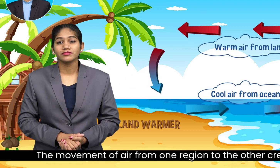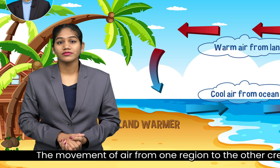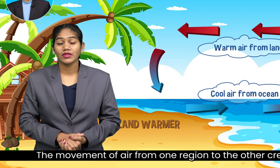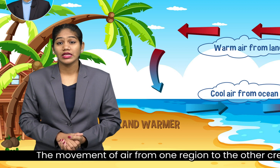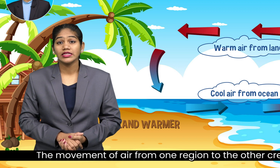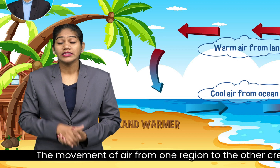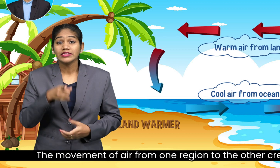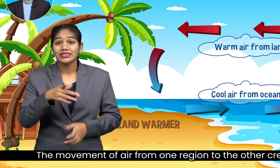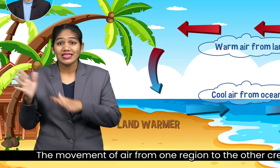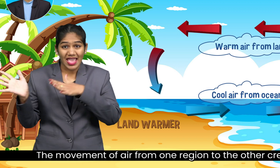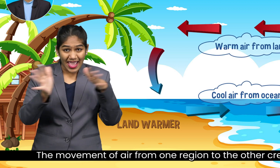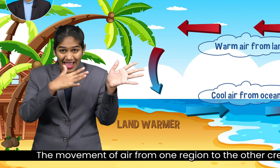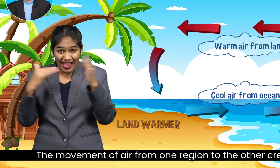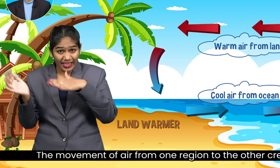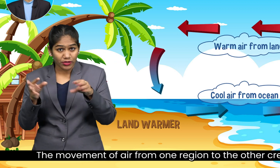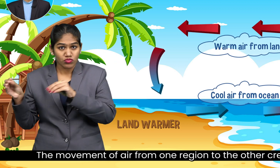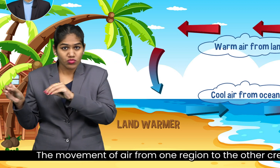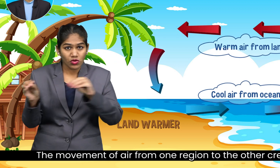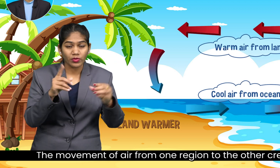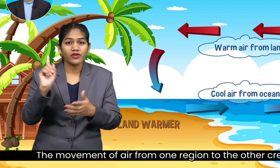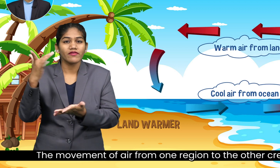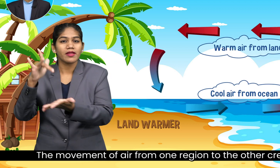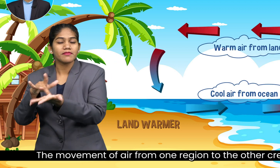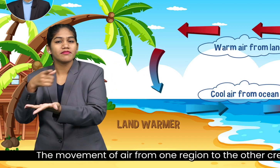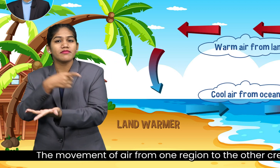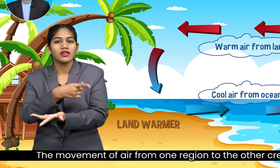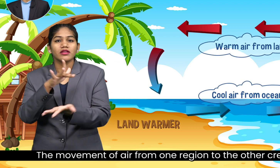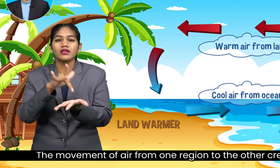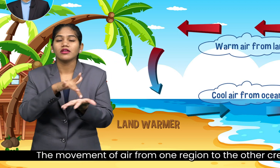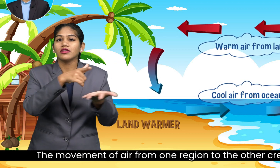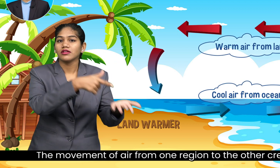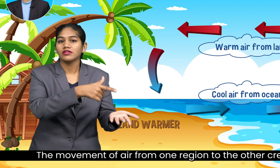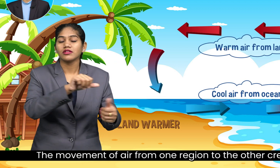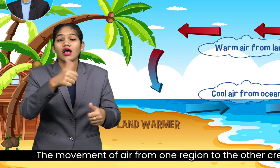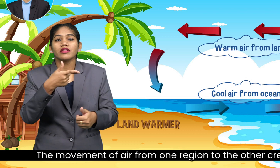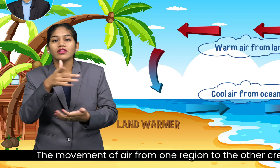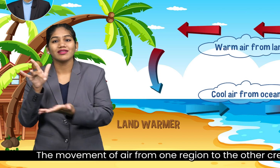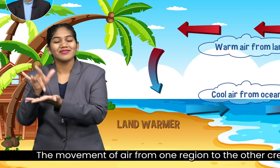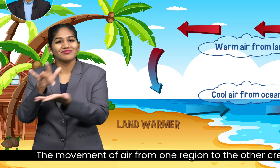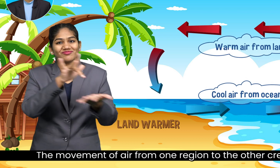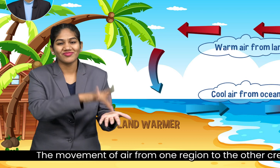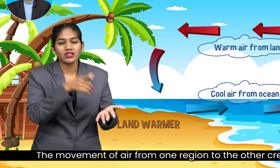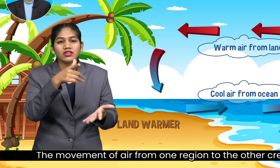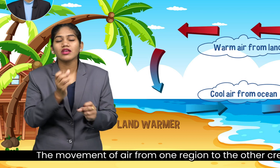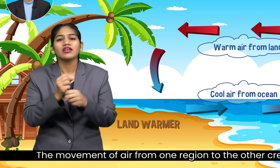The movement of air from one region to the other creates winds.